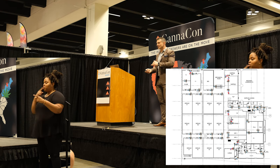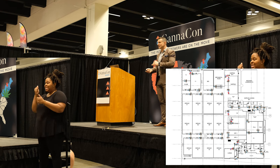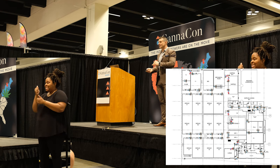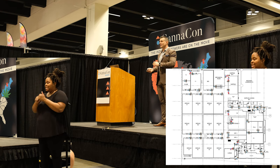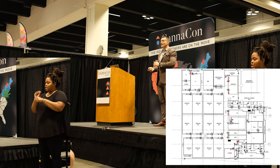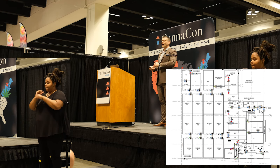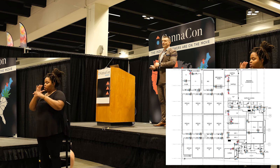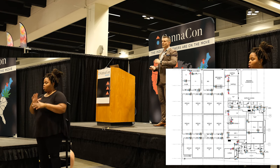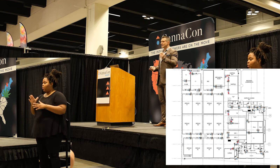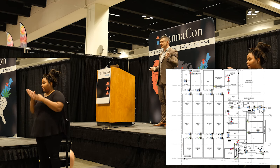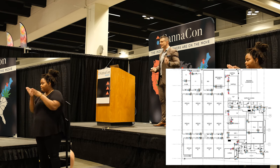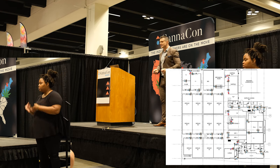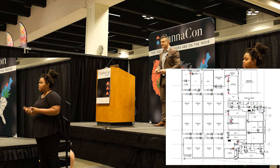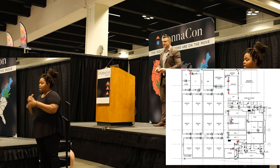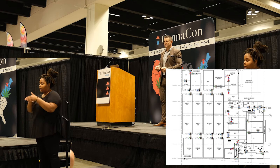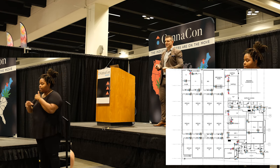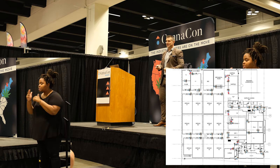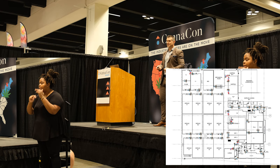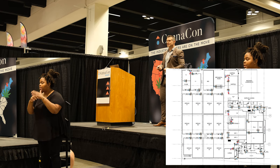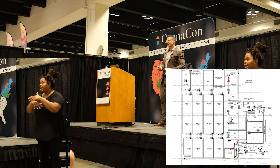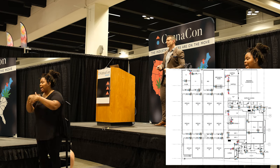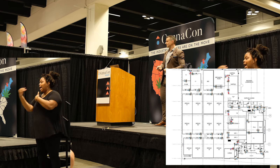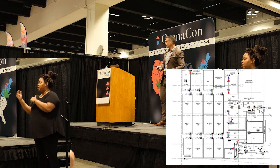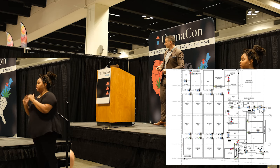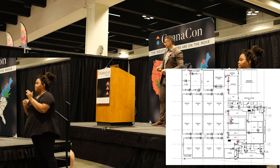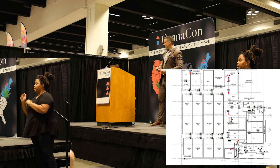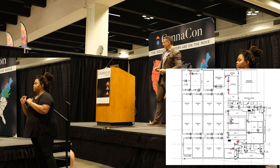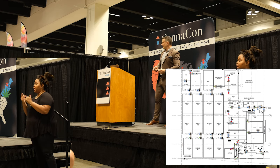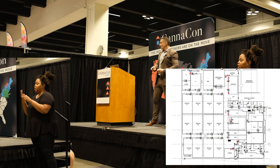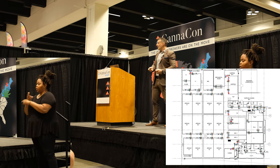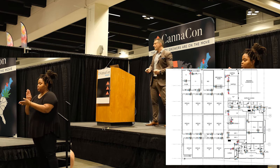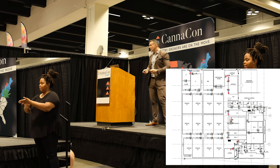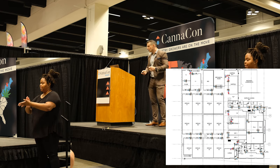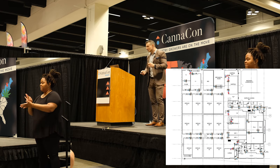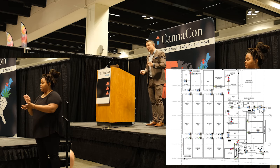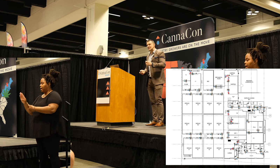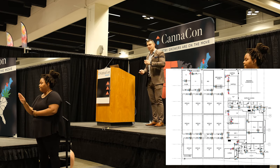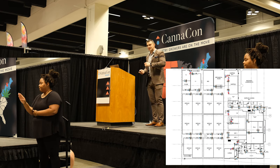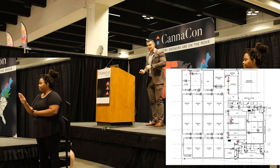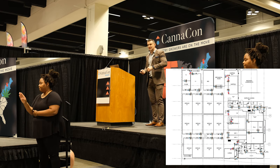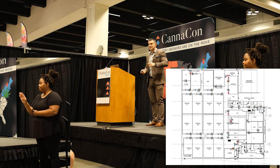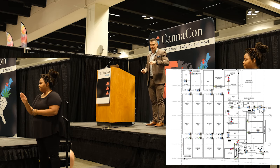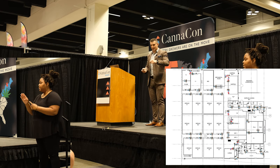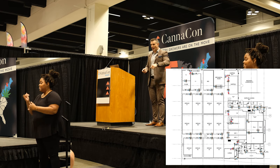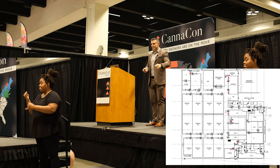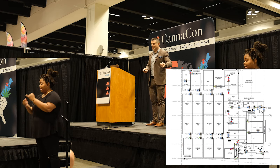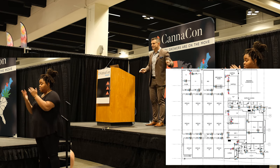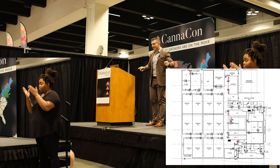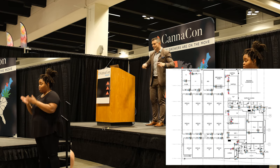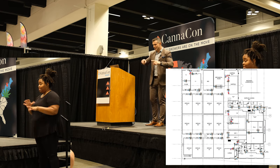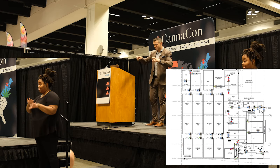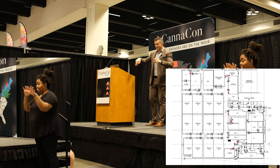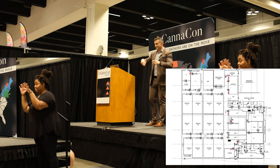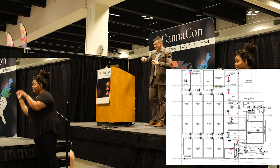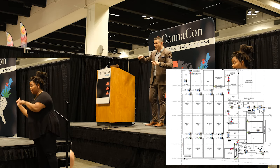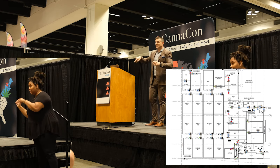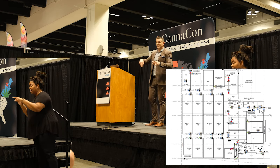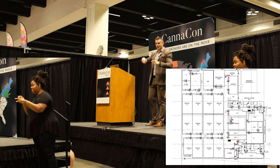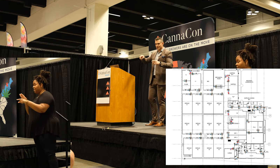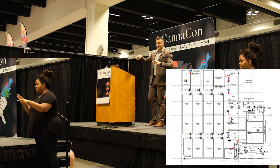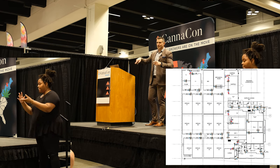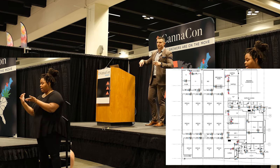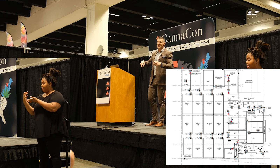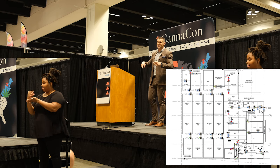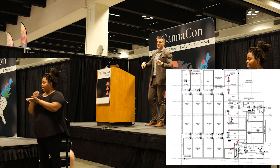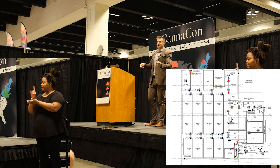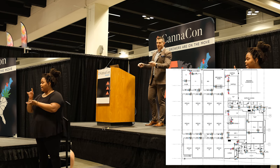enter the building, all the way until they exit the facility at the end of the day. And then when the last person leaves, and the fob knows how many